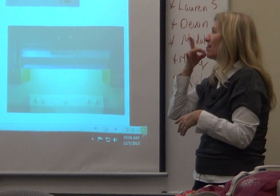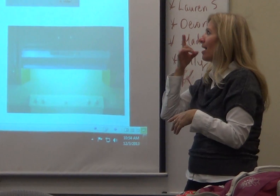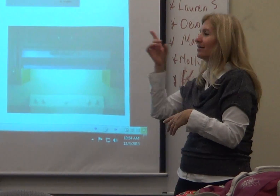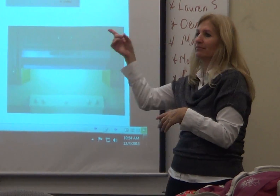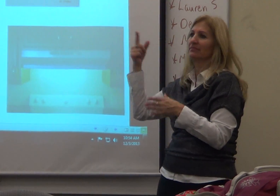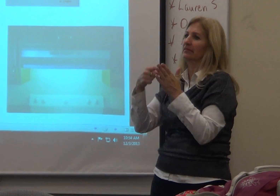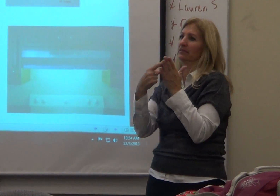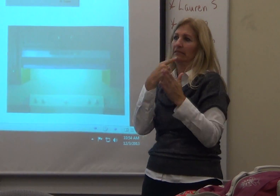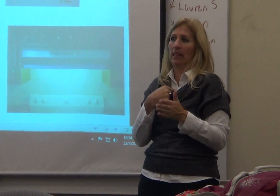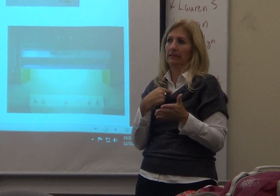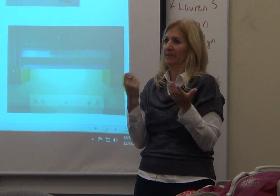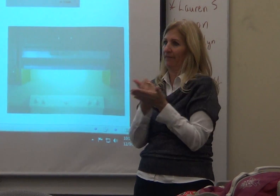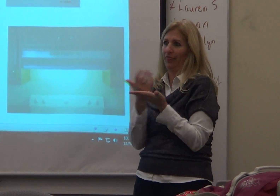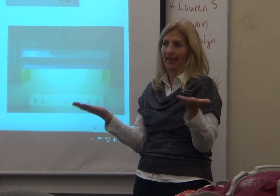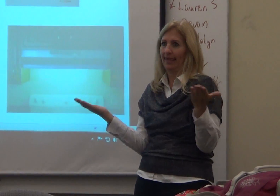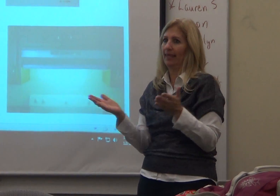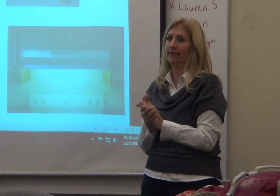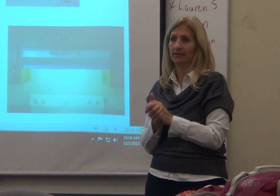know if you left the light on or not.